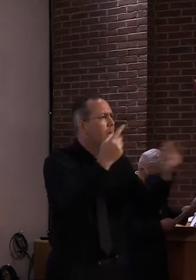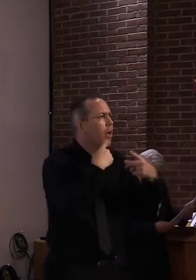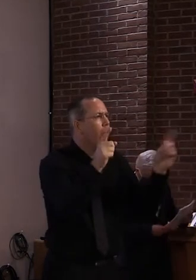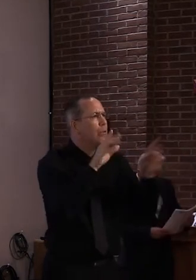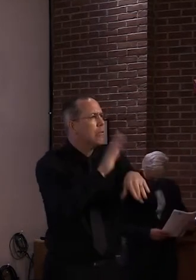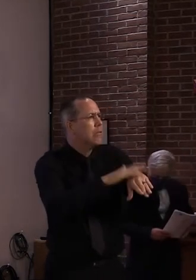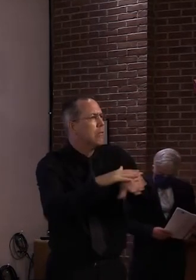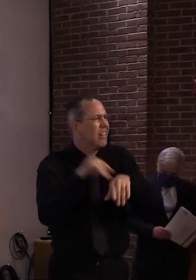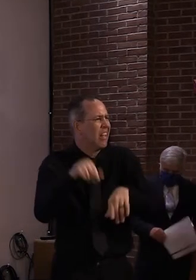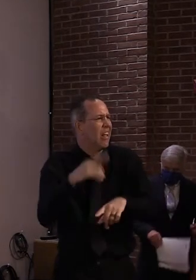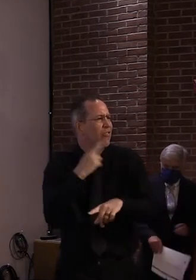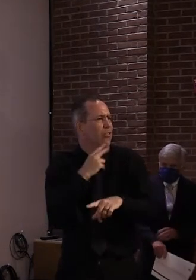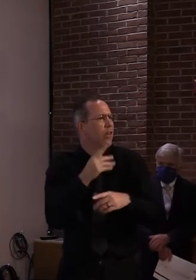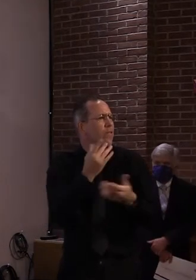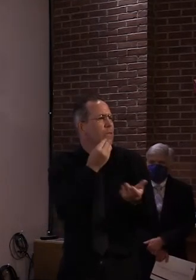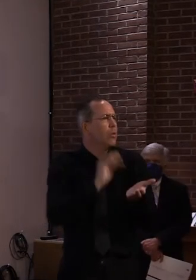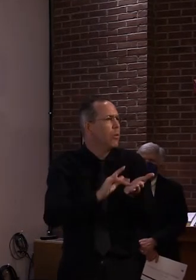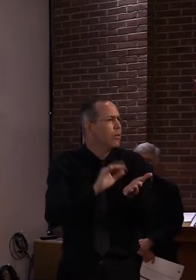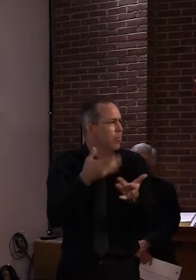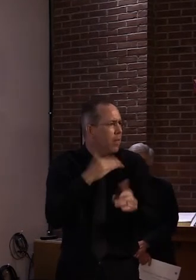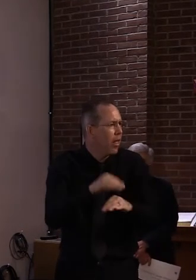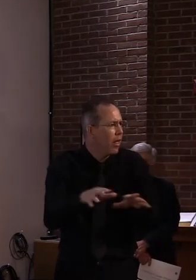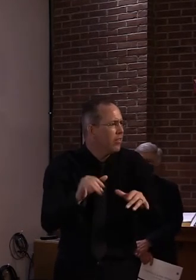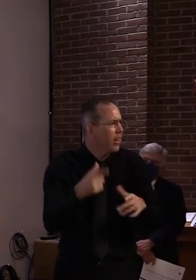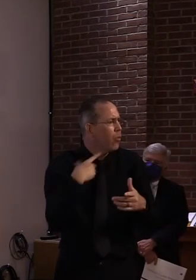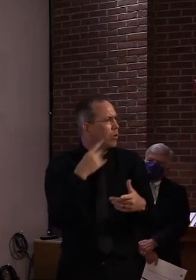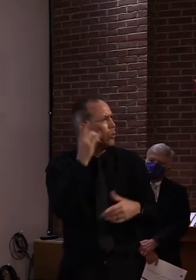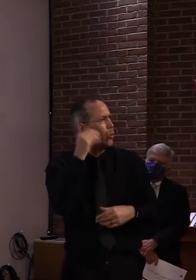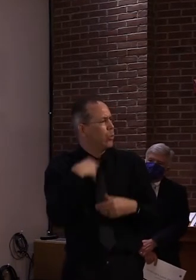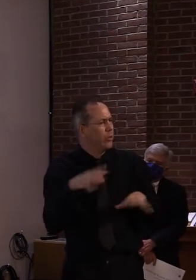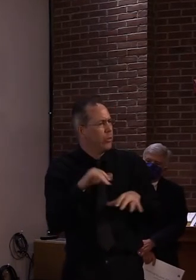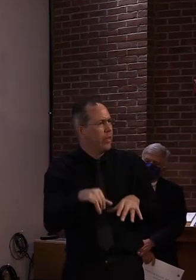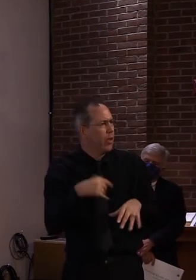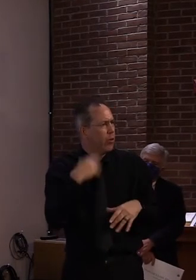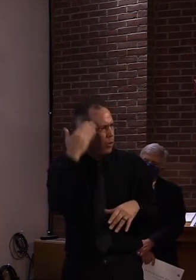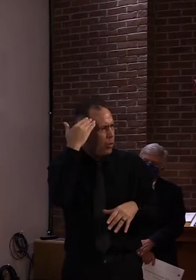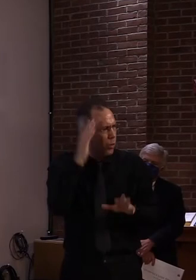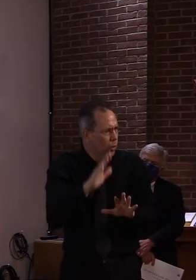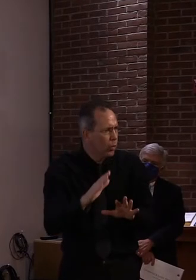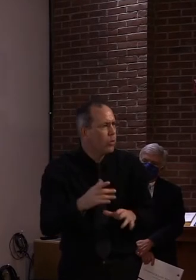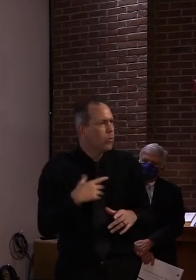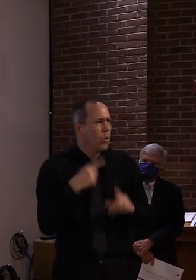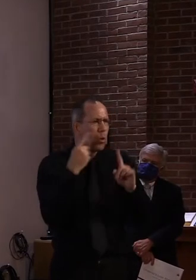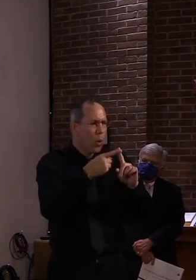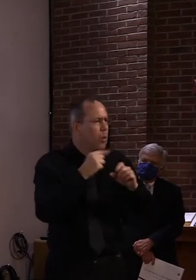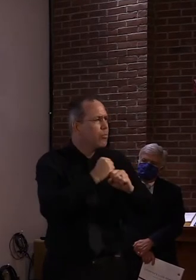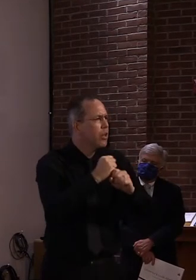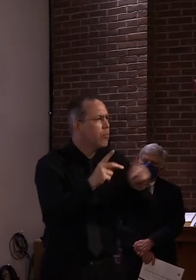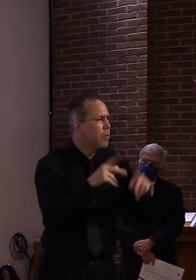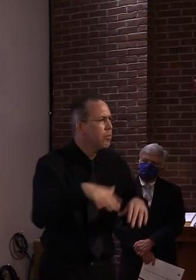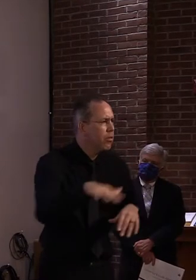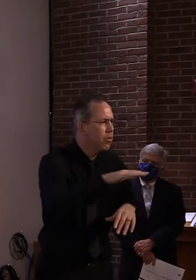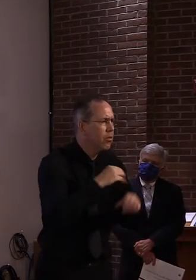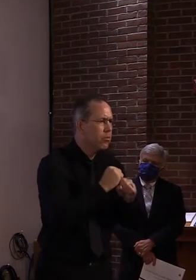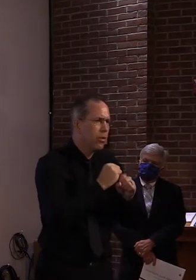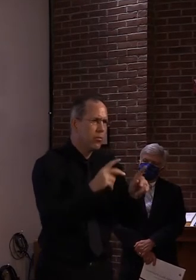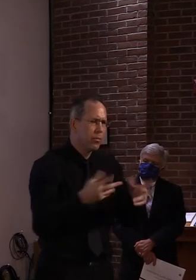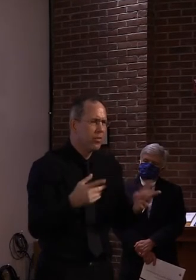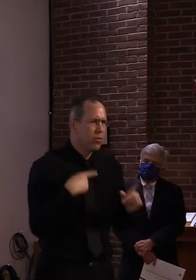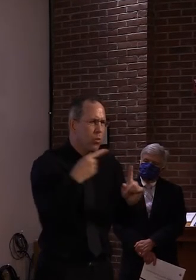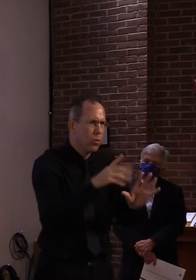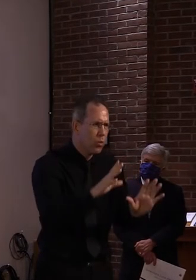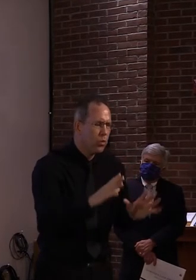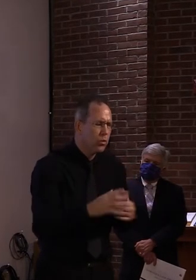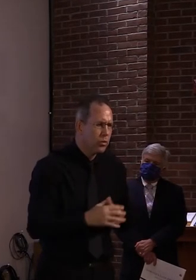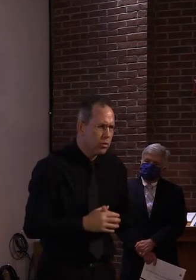is always, number one goal, protect and promote the health of all Vermonters. So if that